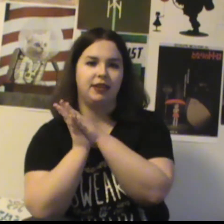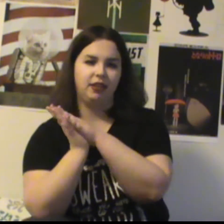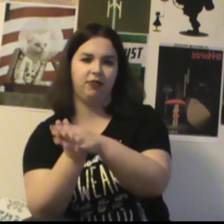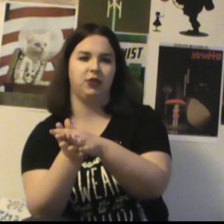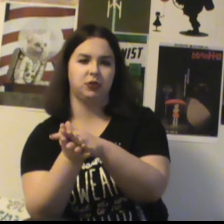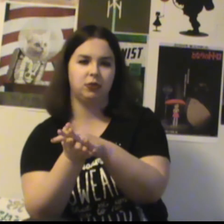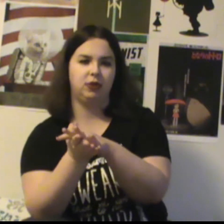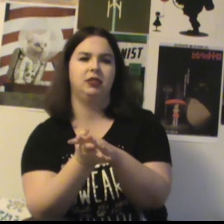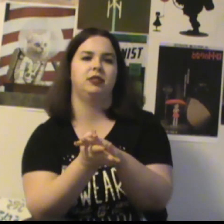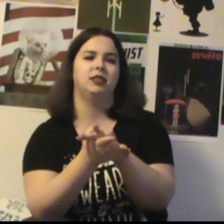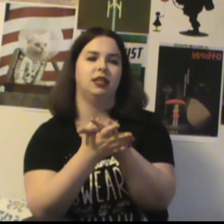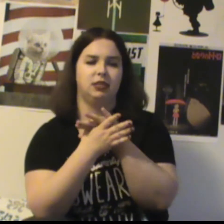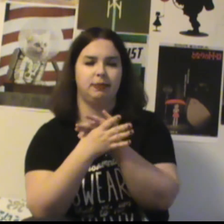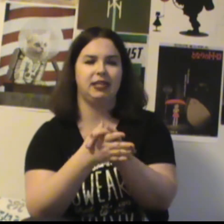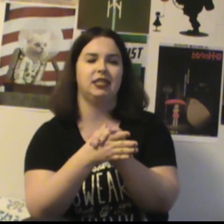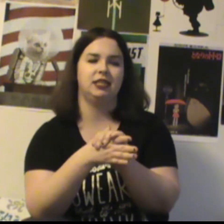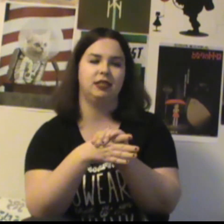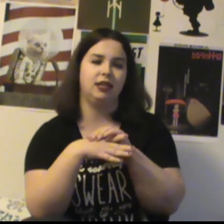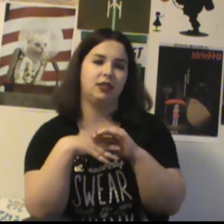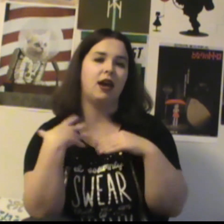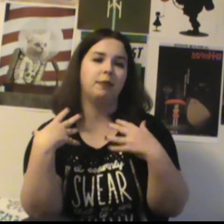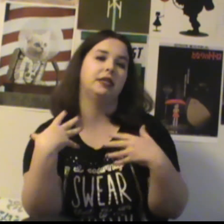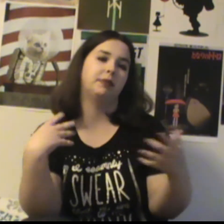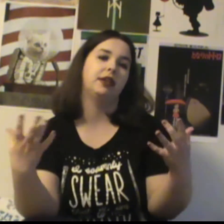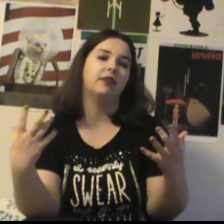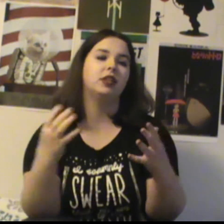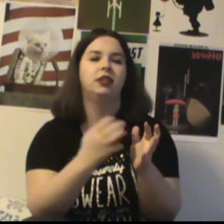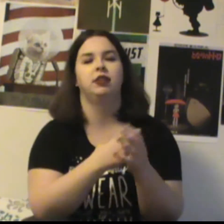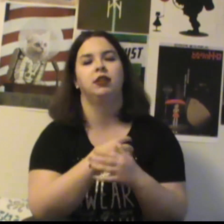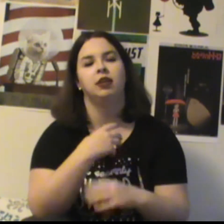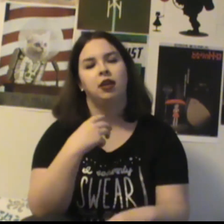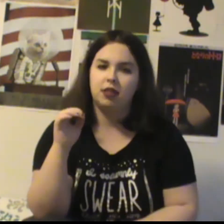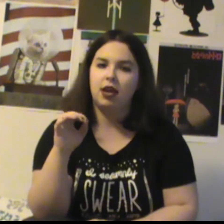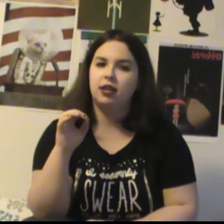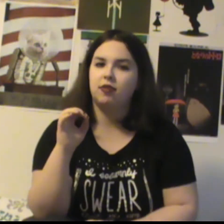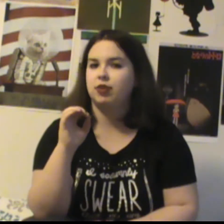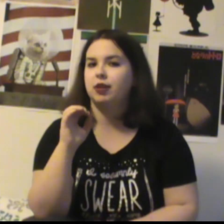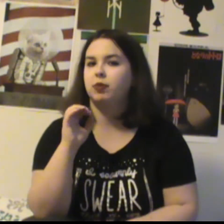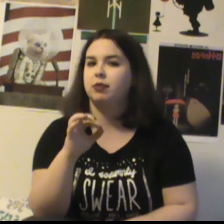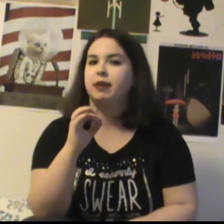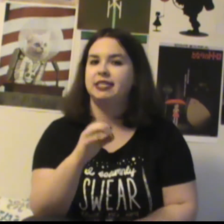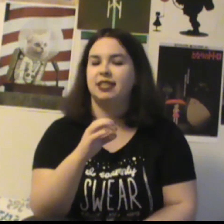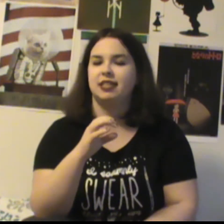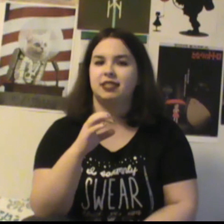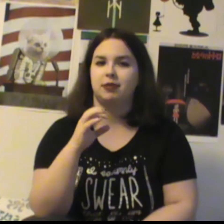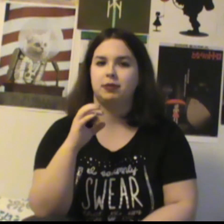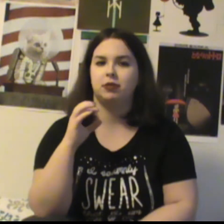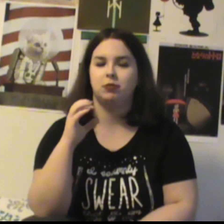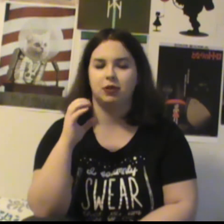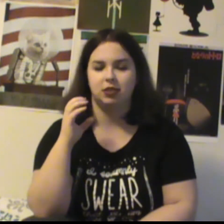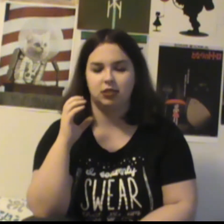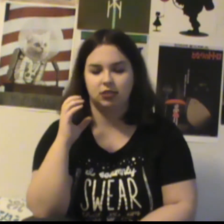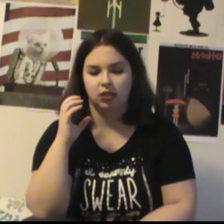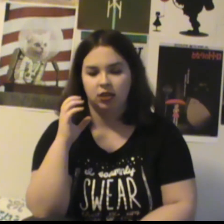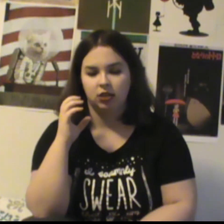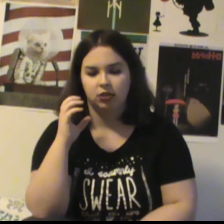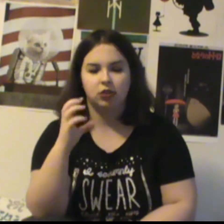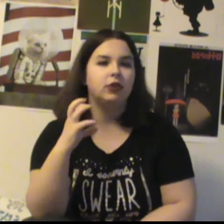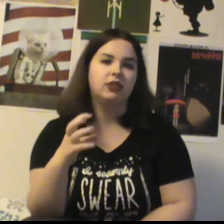in the future once that space and time has been given. Then everything with Maisie in this episode was so